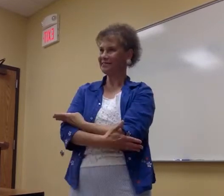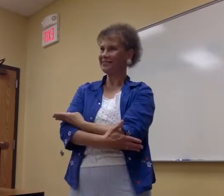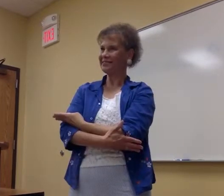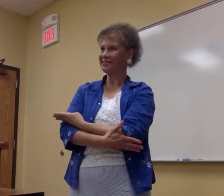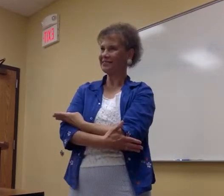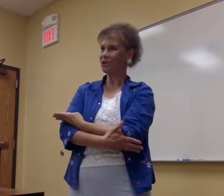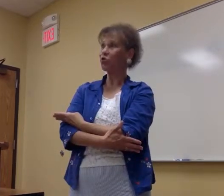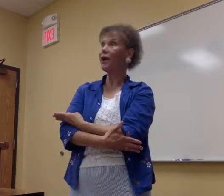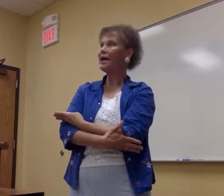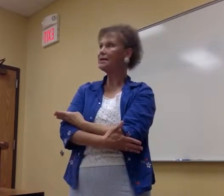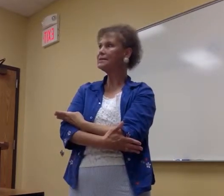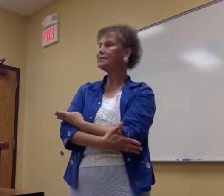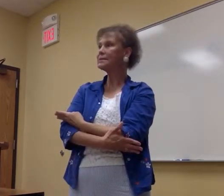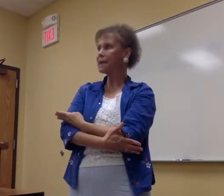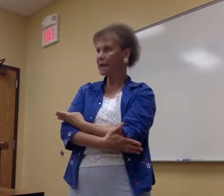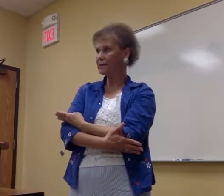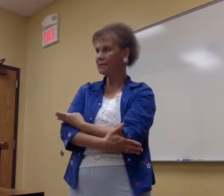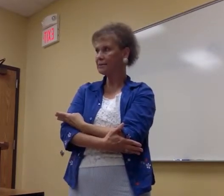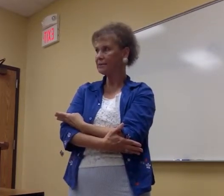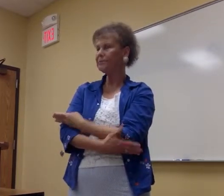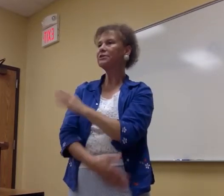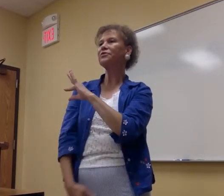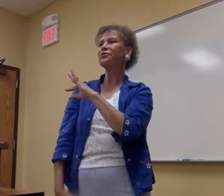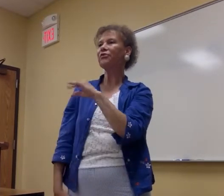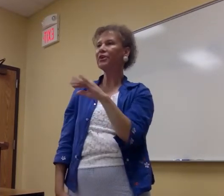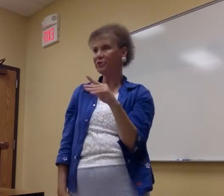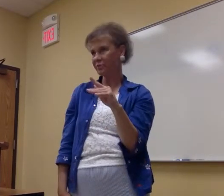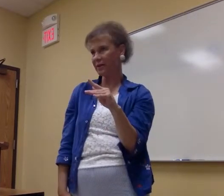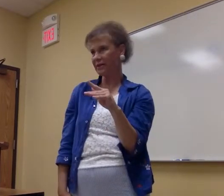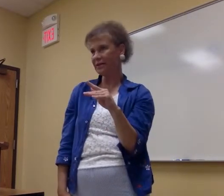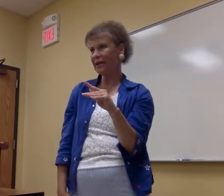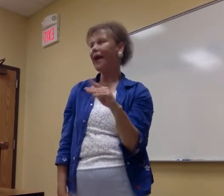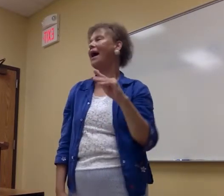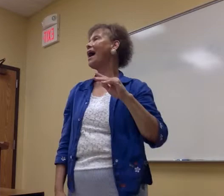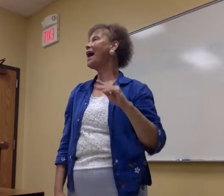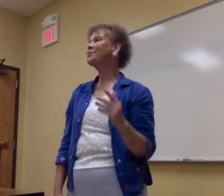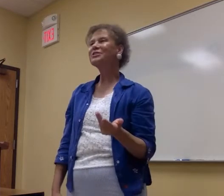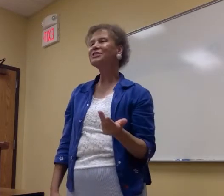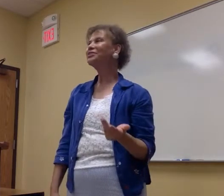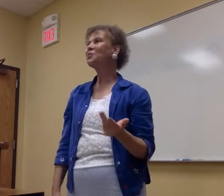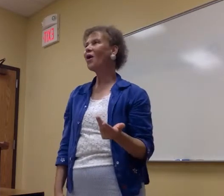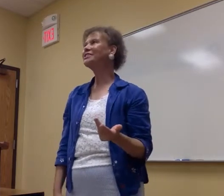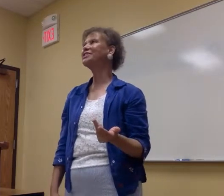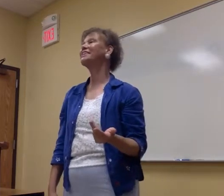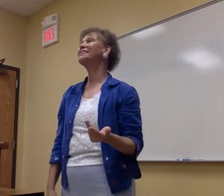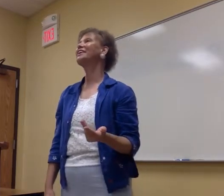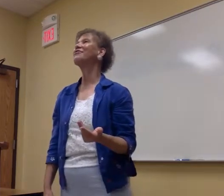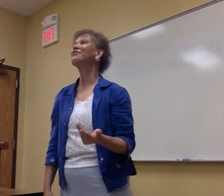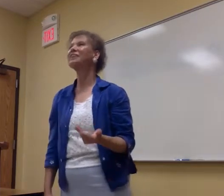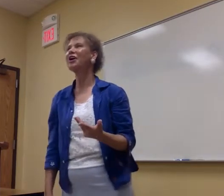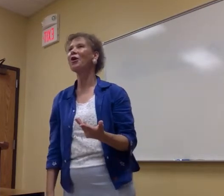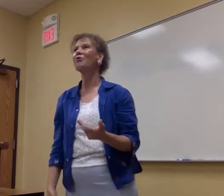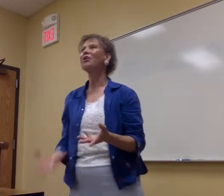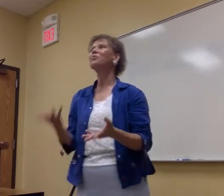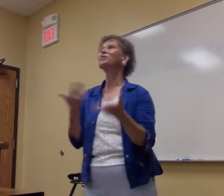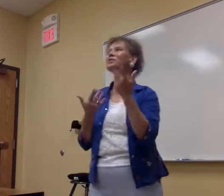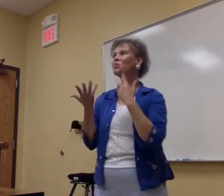Grandson. You fingerspell it. I was just watching a video with this woman signing about how they